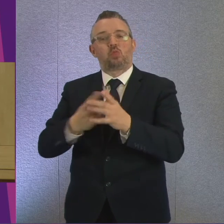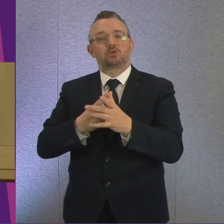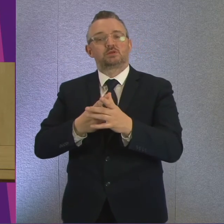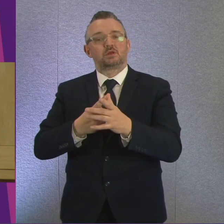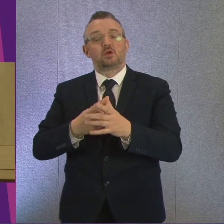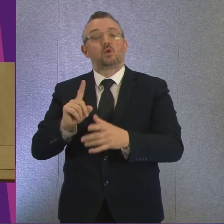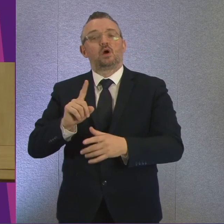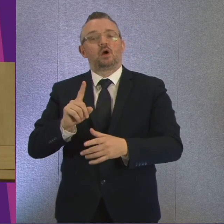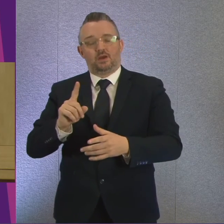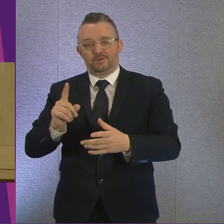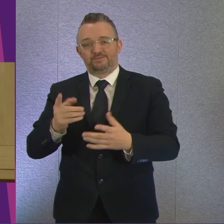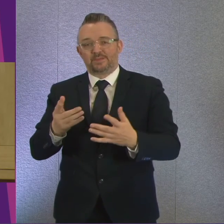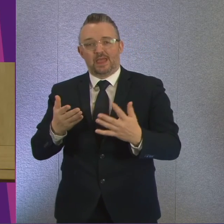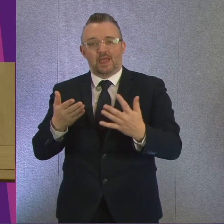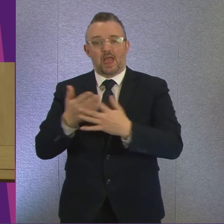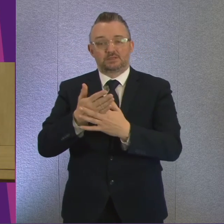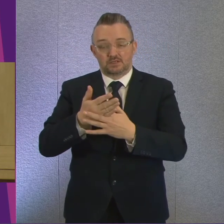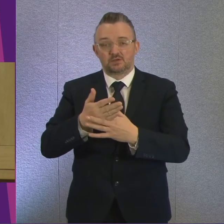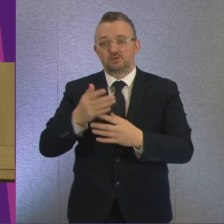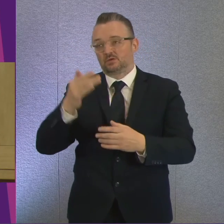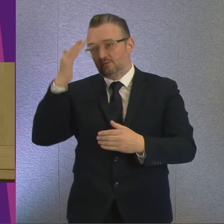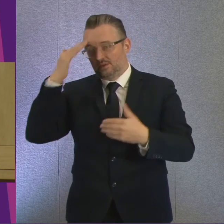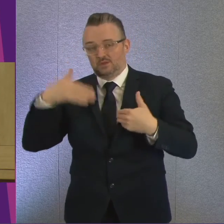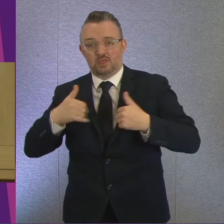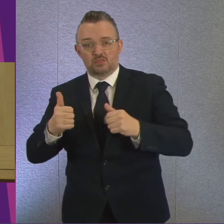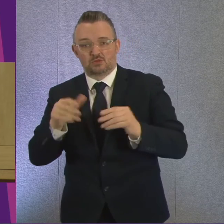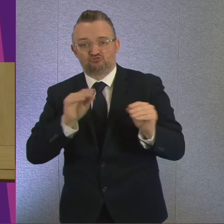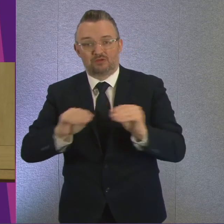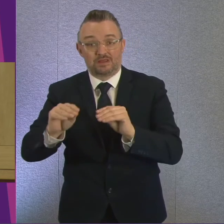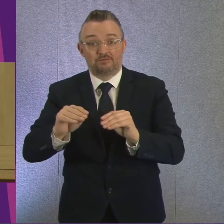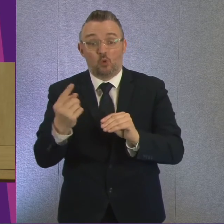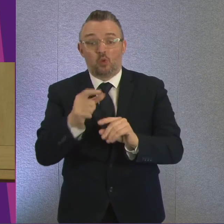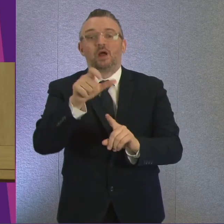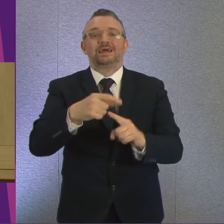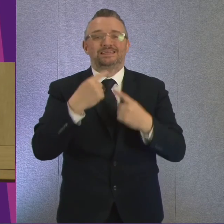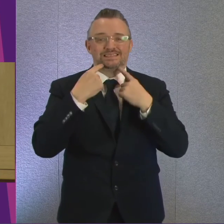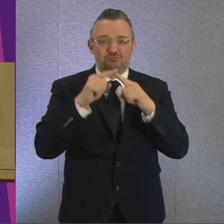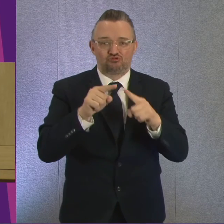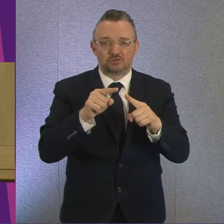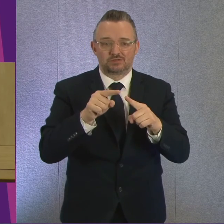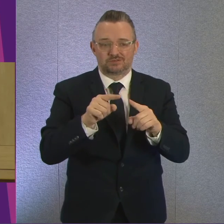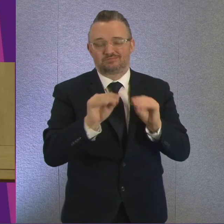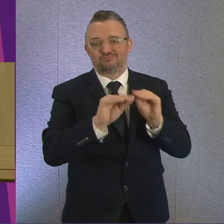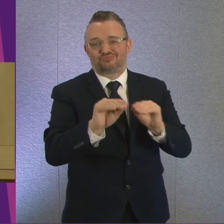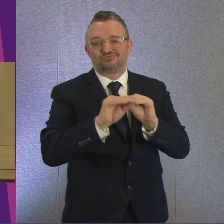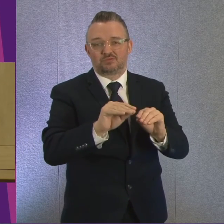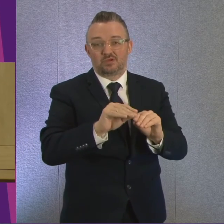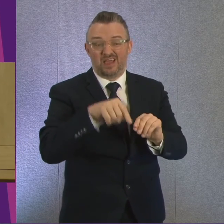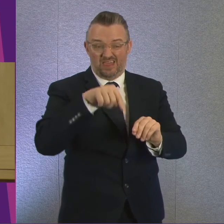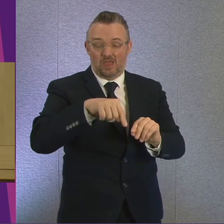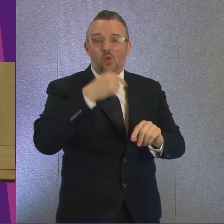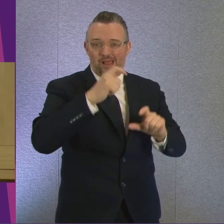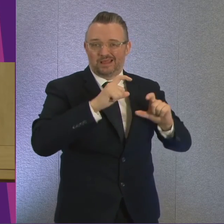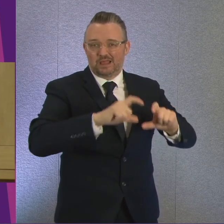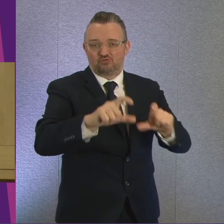access to mental health training for teachers, and I'm sure that that will be ongoing, and